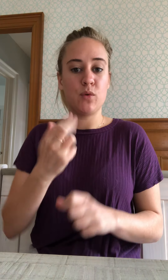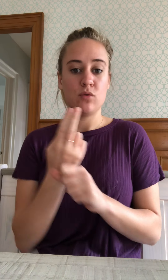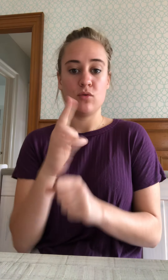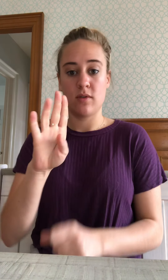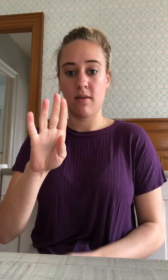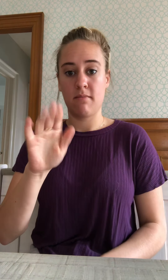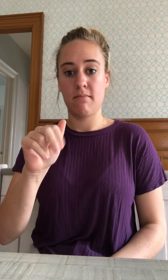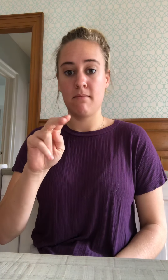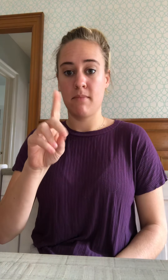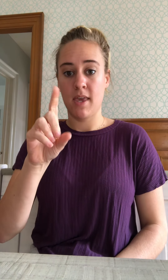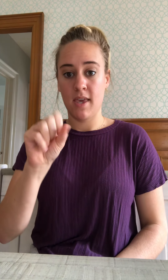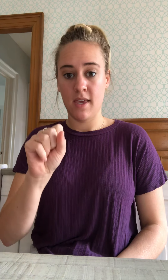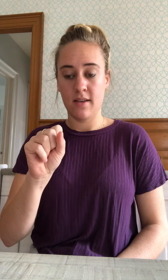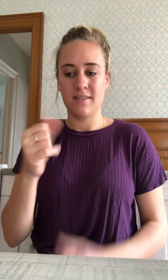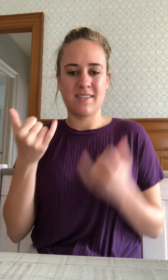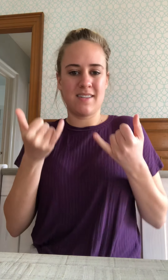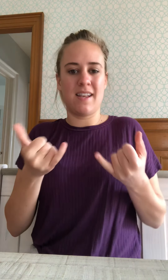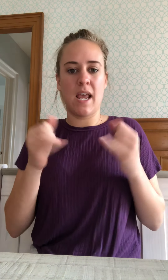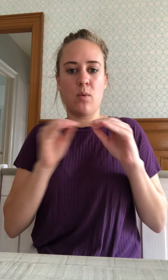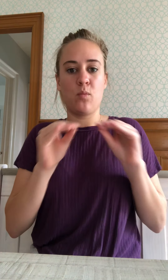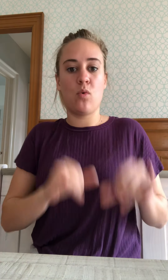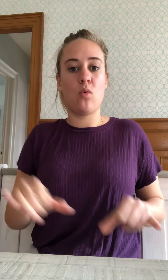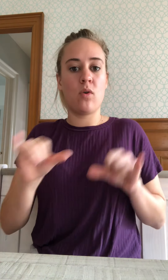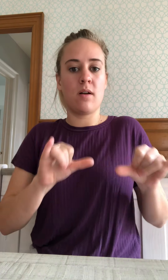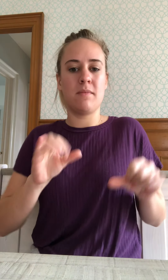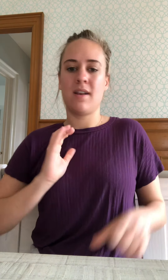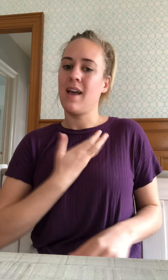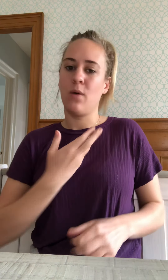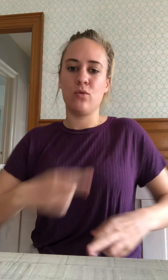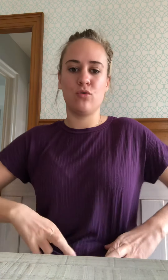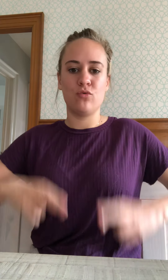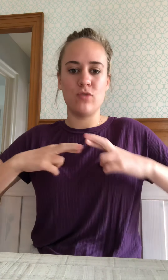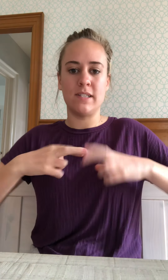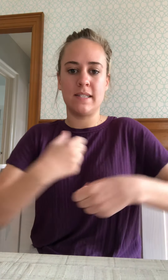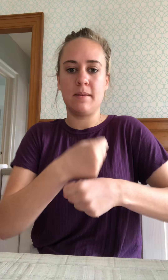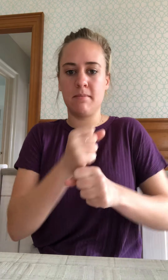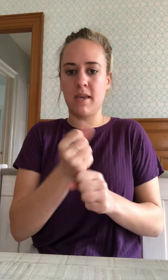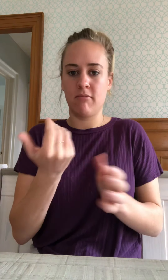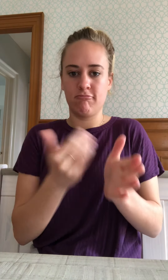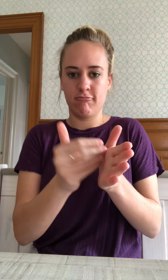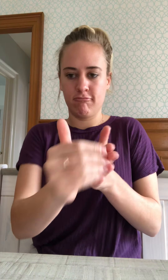More likely today, and our residents do these all the time, and practices do